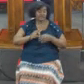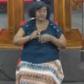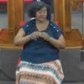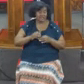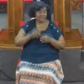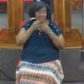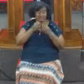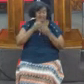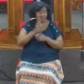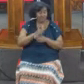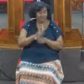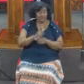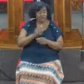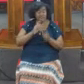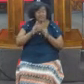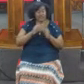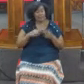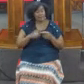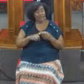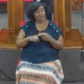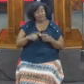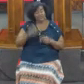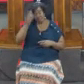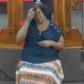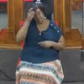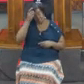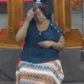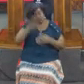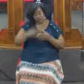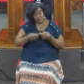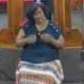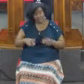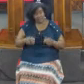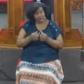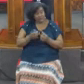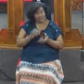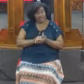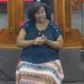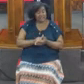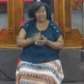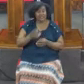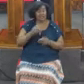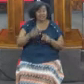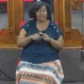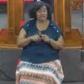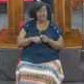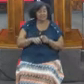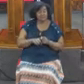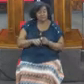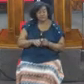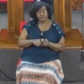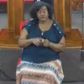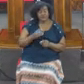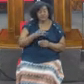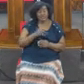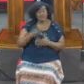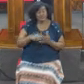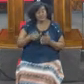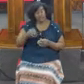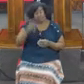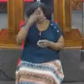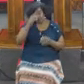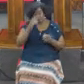right, we talk about COVID, what's happening with that, the conspiracy theorists, and what they